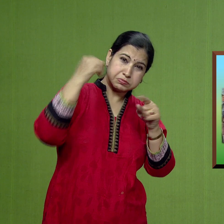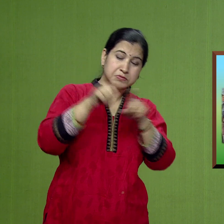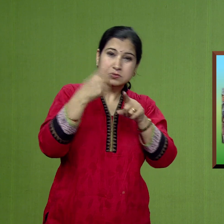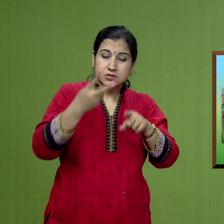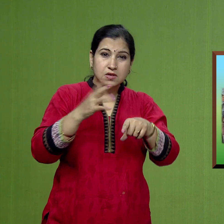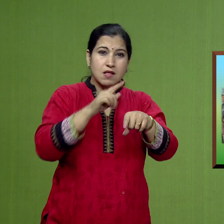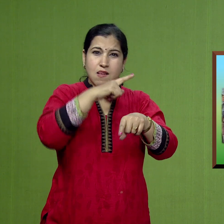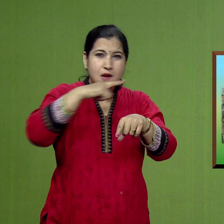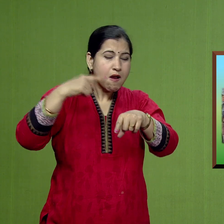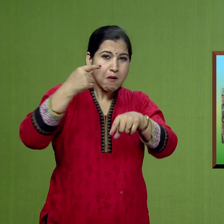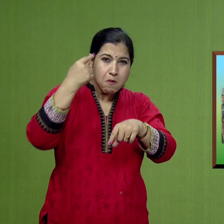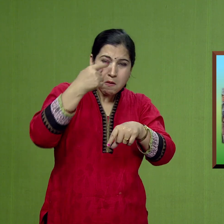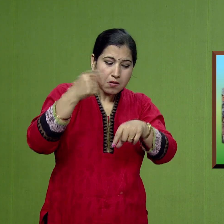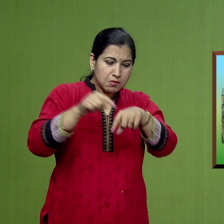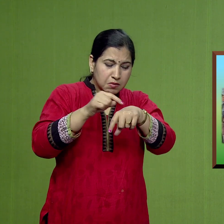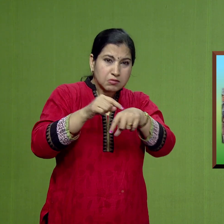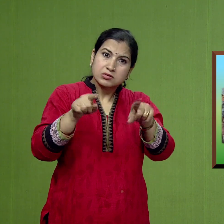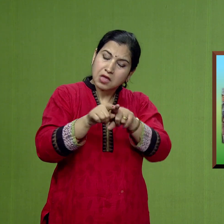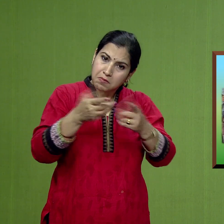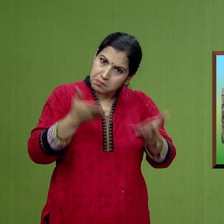and redness are also common.